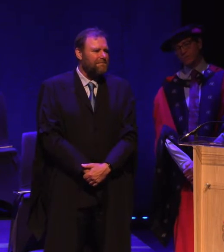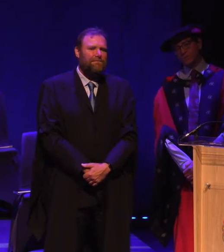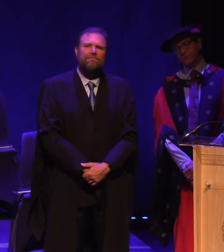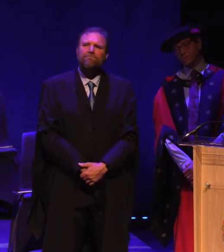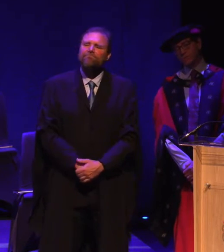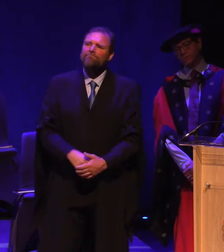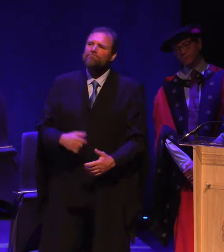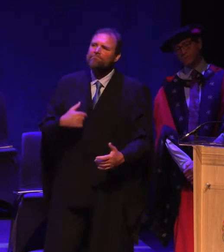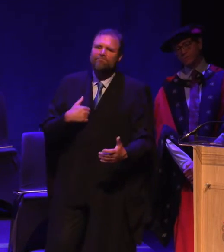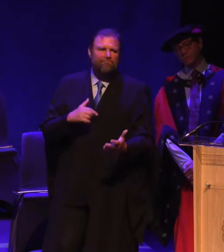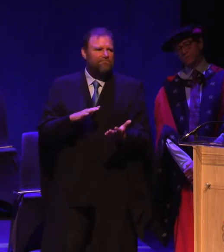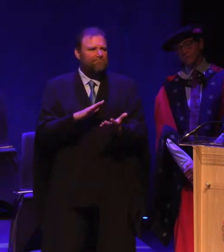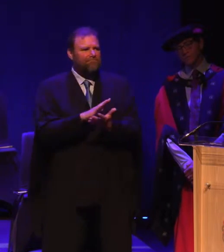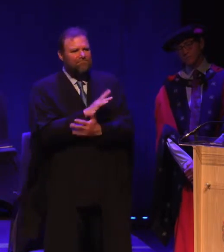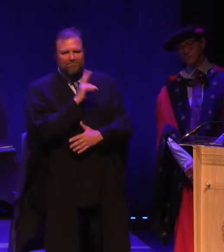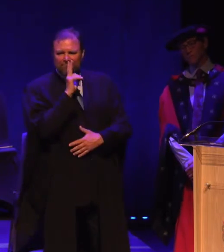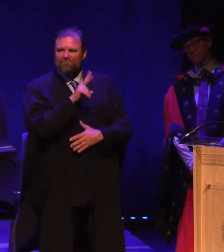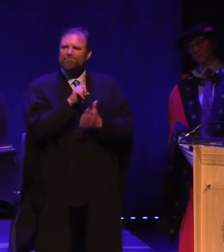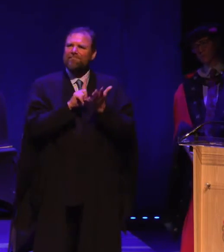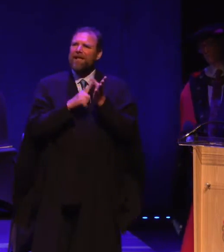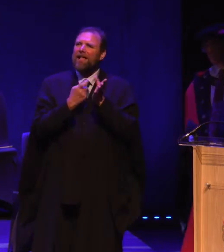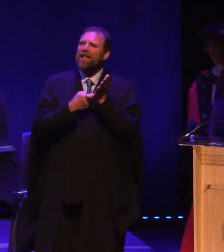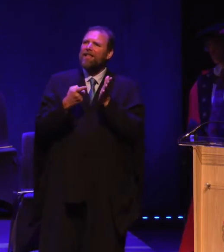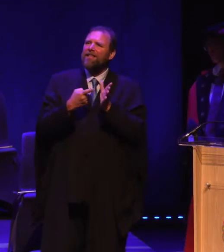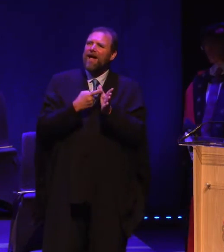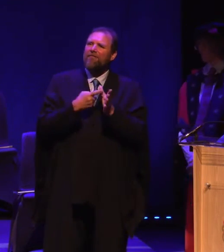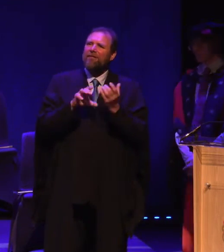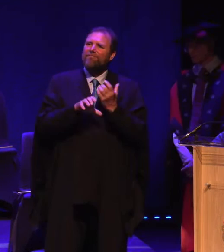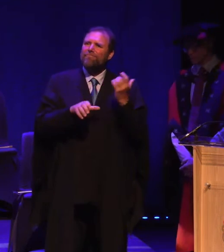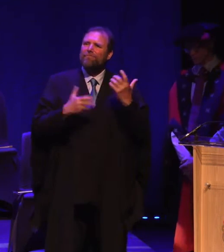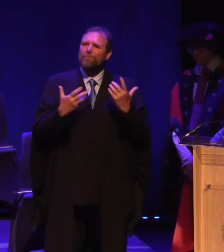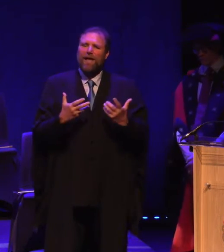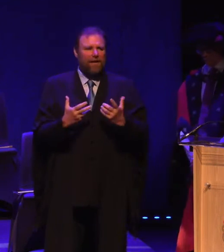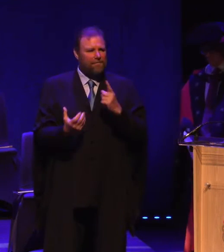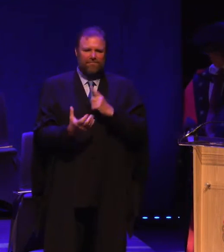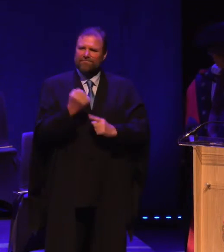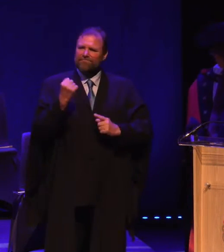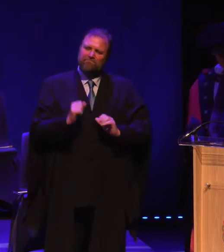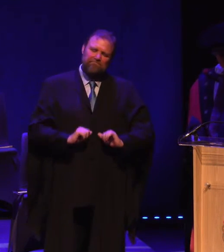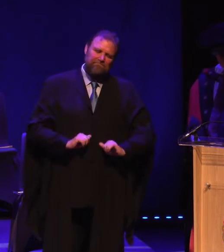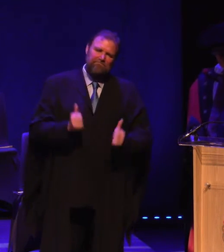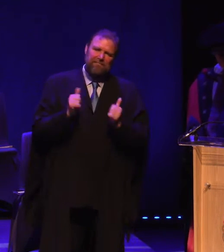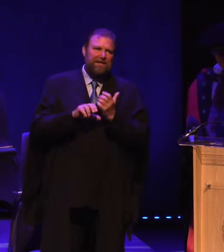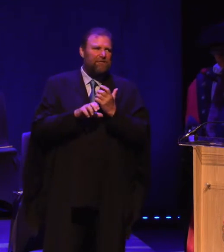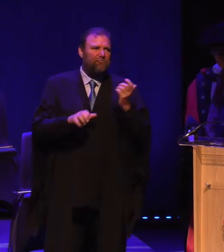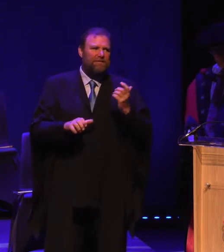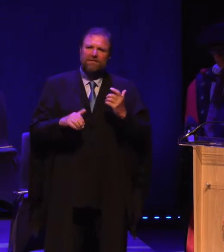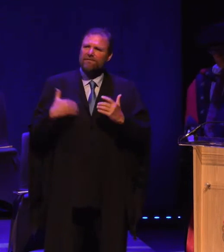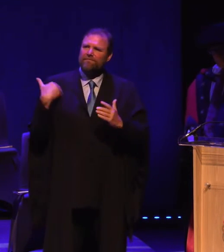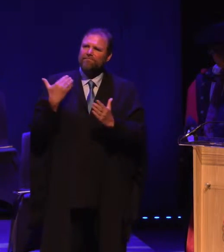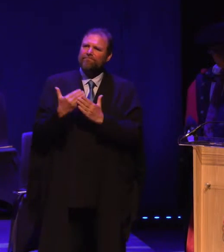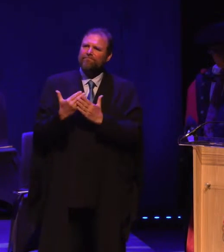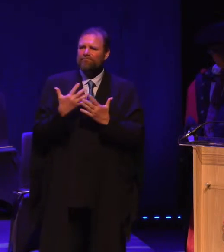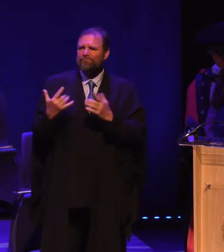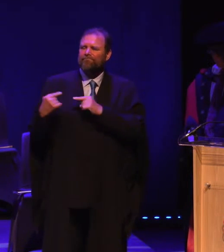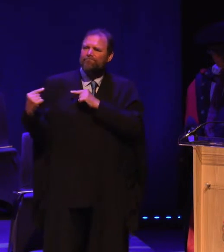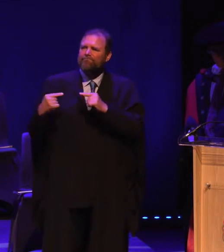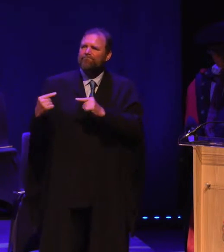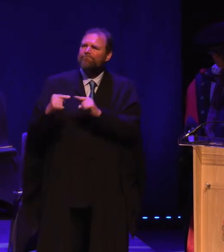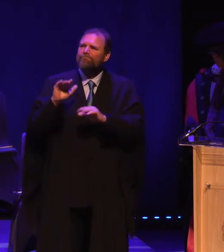I'm delighted to see Lara graduate today, achieving an outstanding degree despite many personal challenges and external